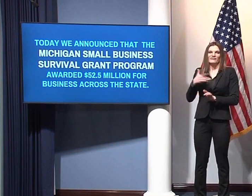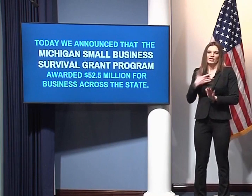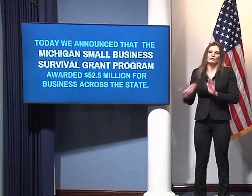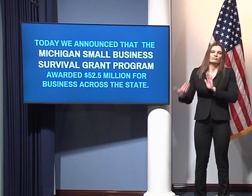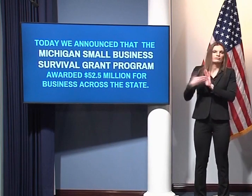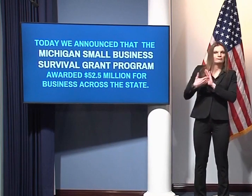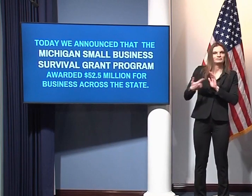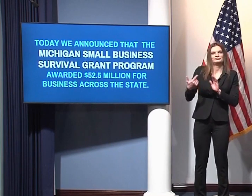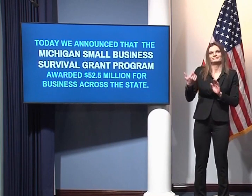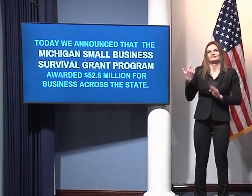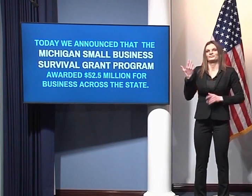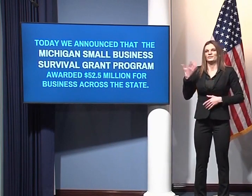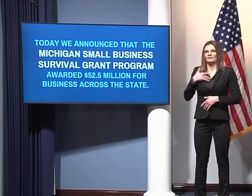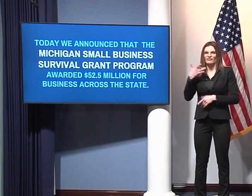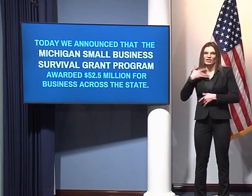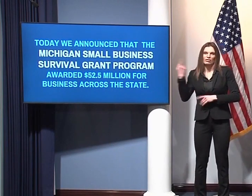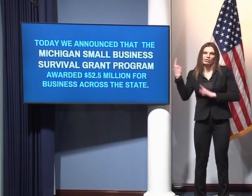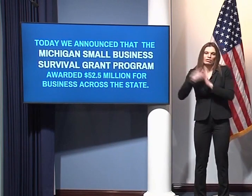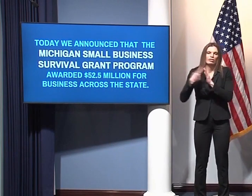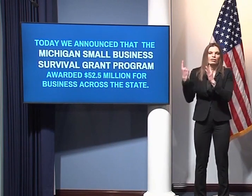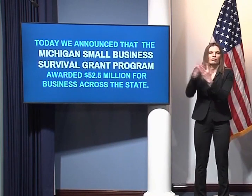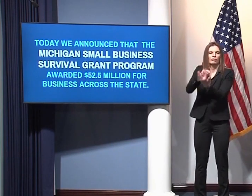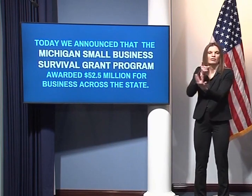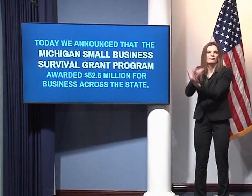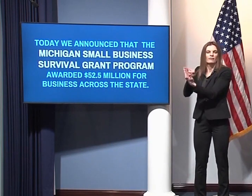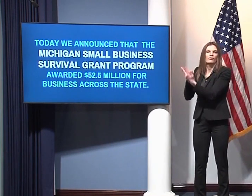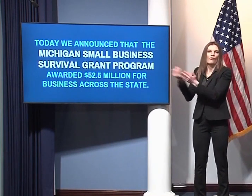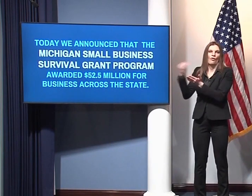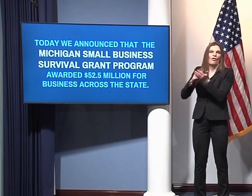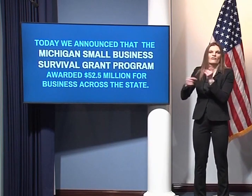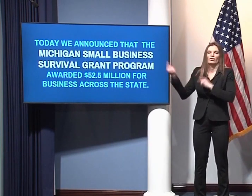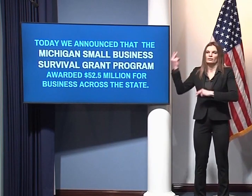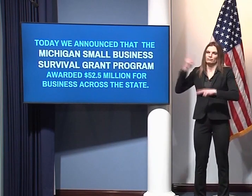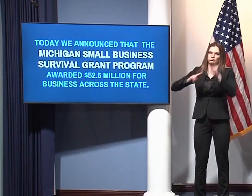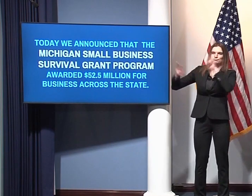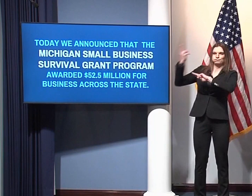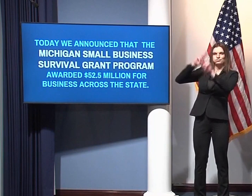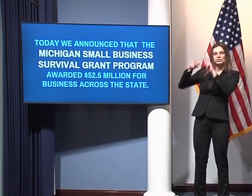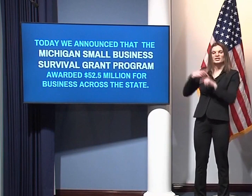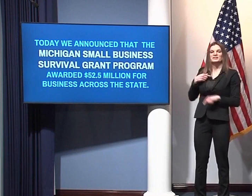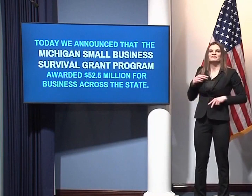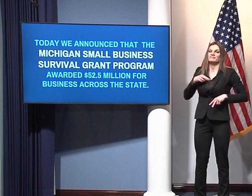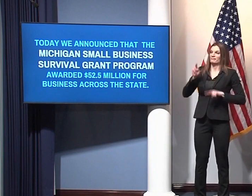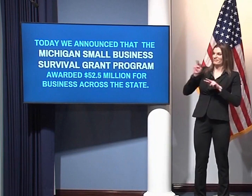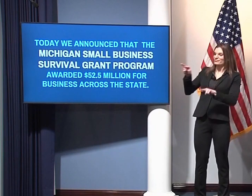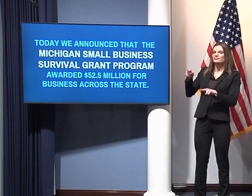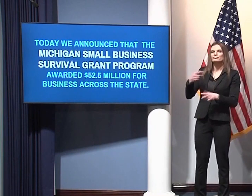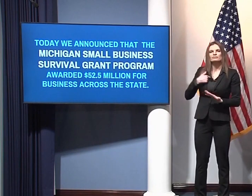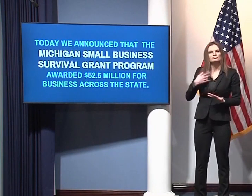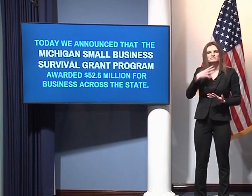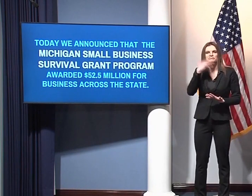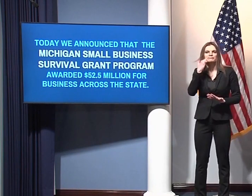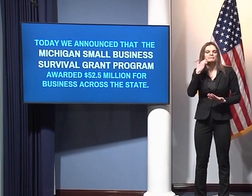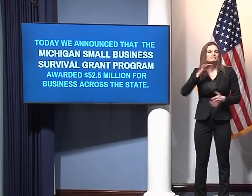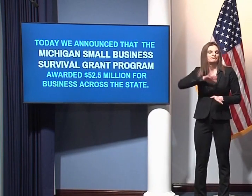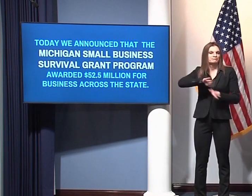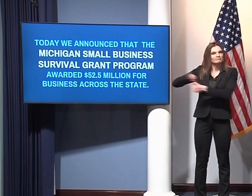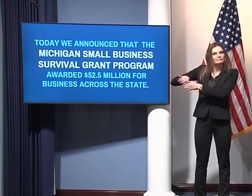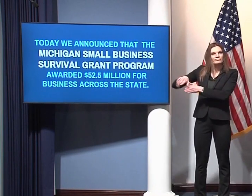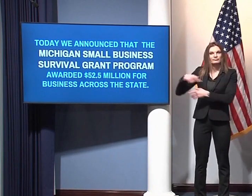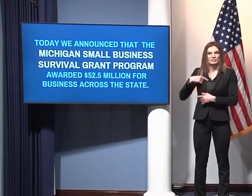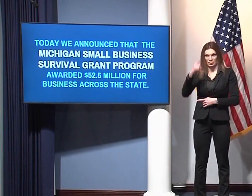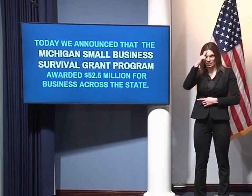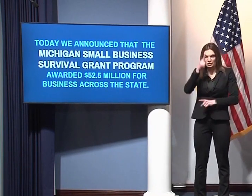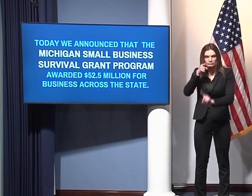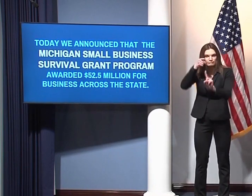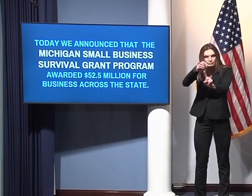or hurl insults, I remain ready. I remain ready to work together to